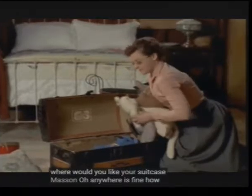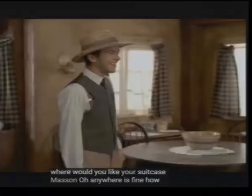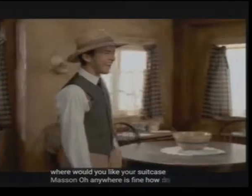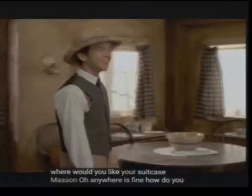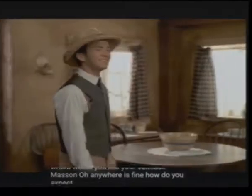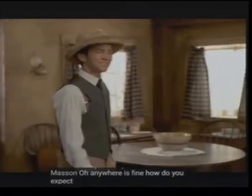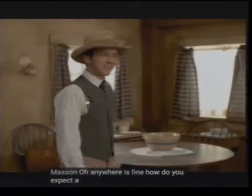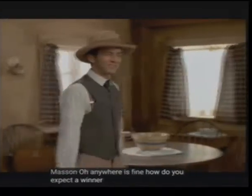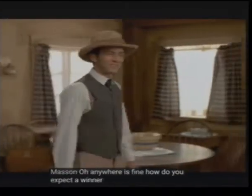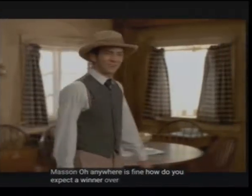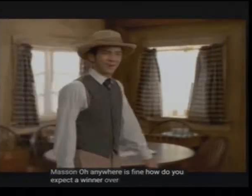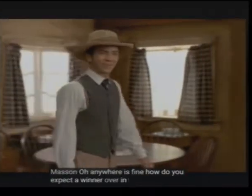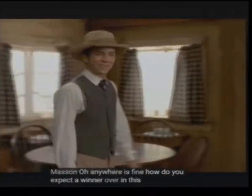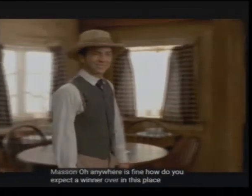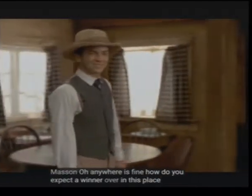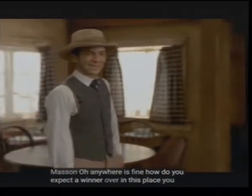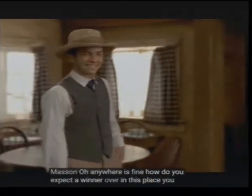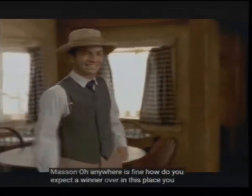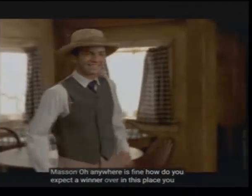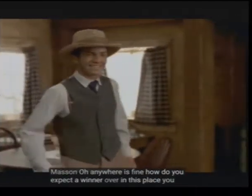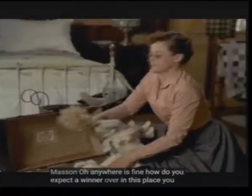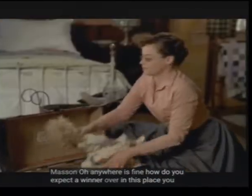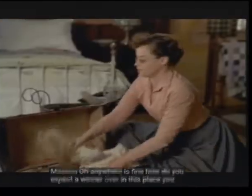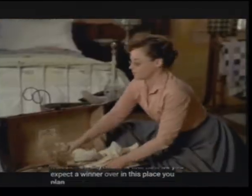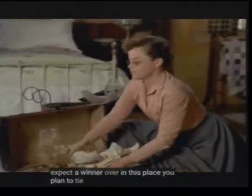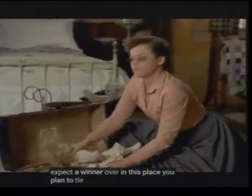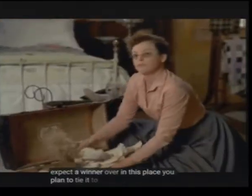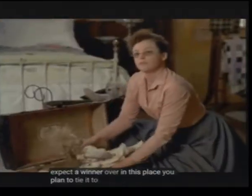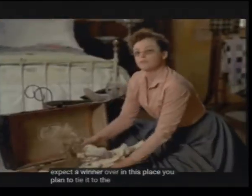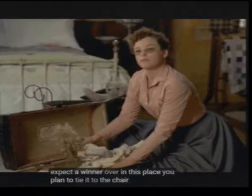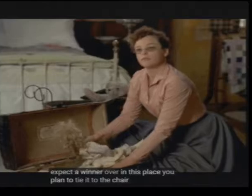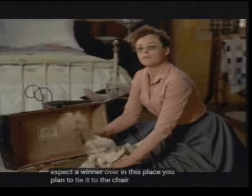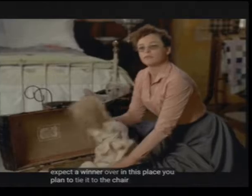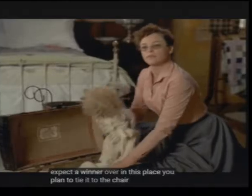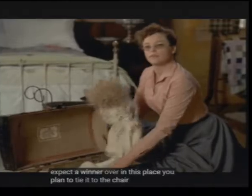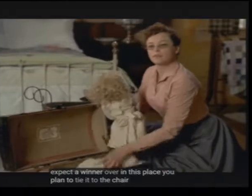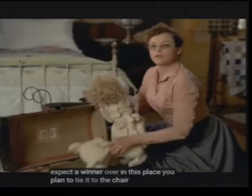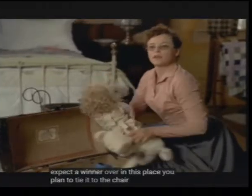How do you expect to win her over in this place? You plan to tie her to the chair?